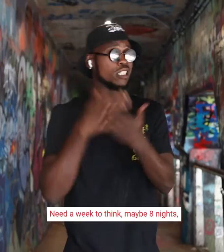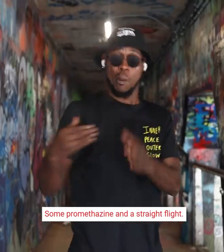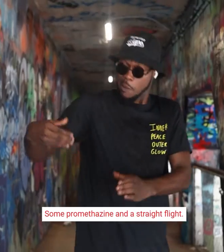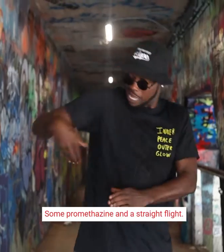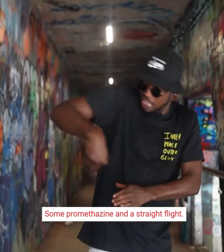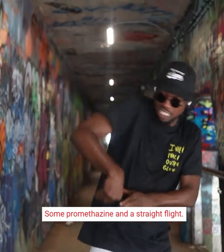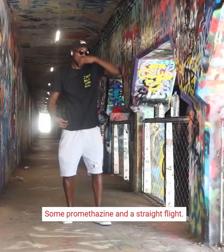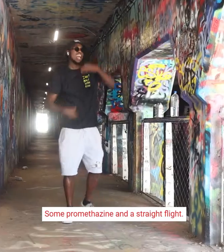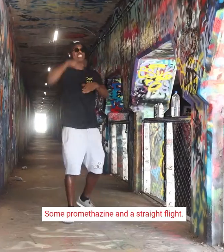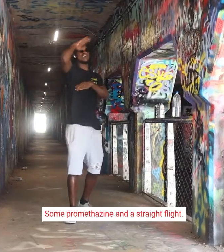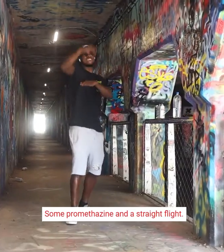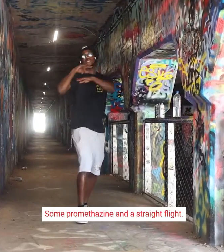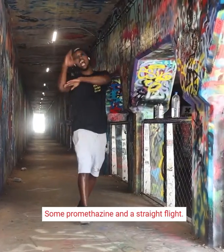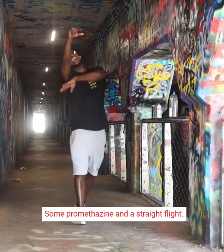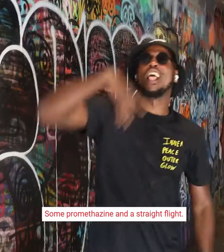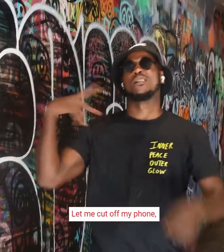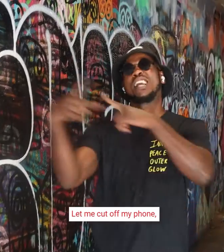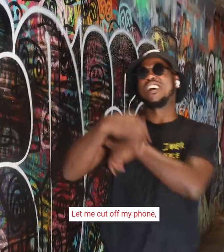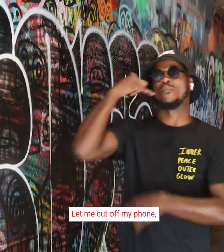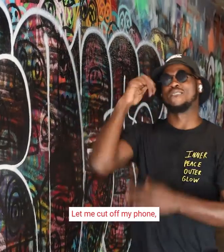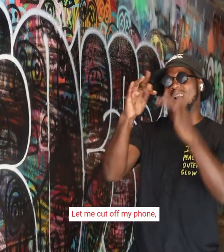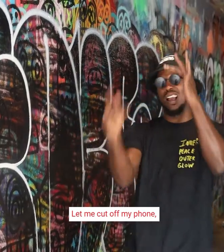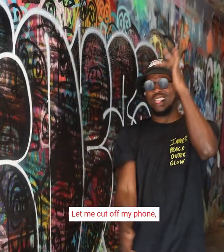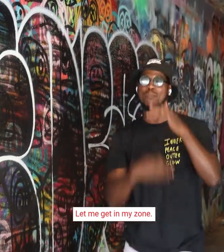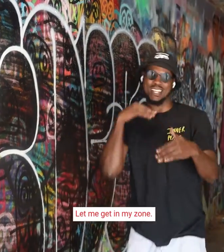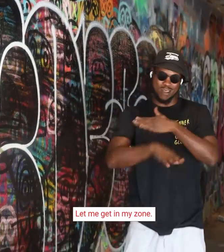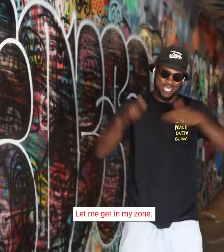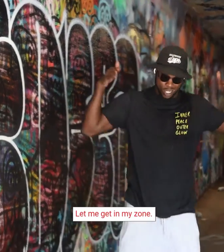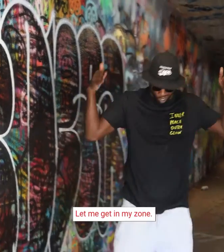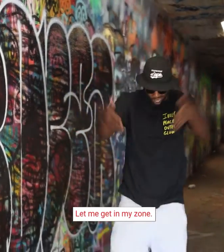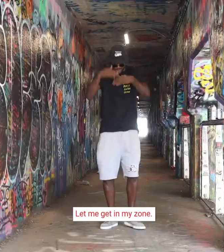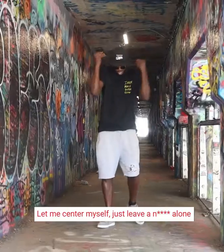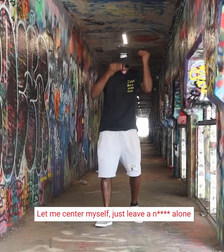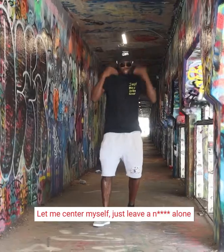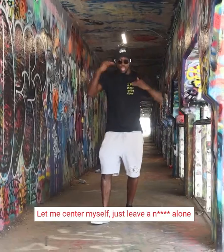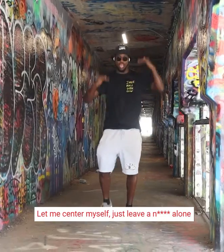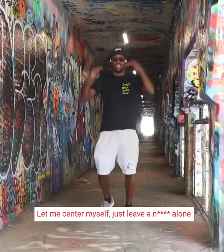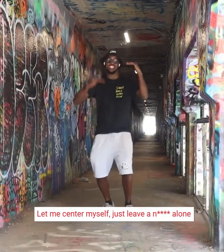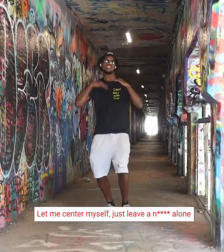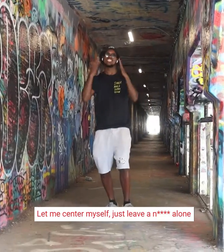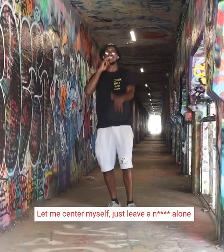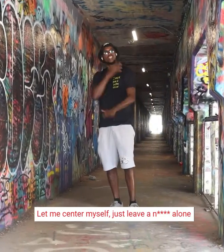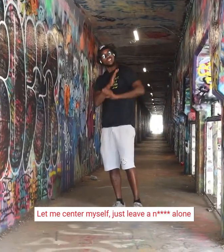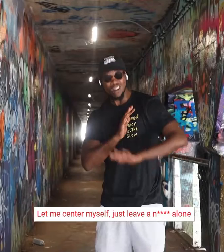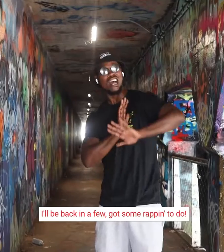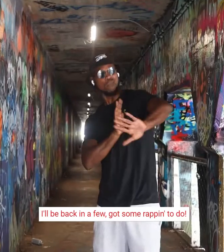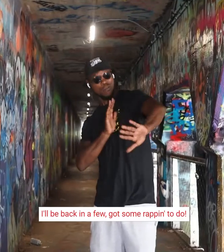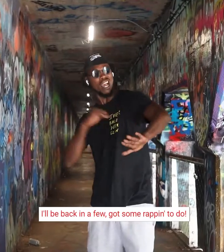So put me in same, in a straight flight Let me call on my phone, let me get in my zone Let me center myself, just leave a nigga alone I'll be back